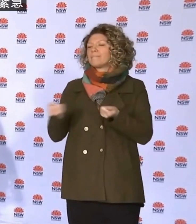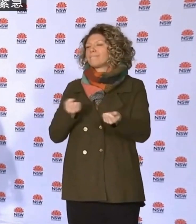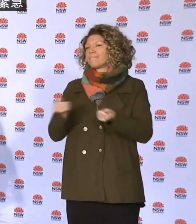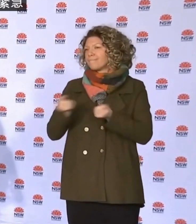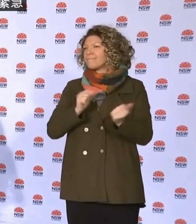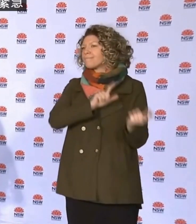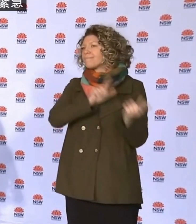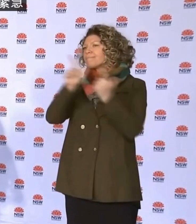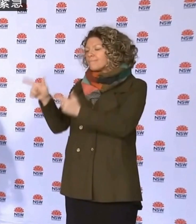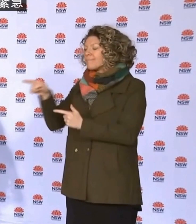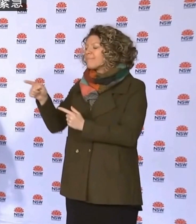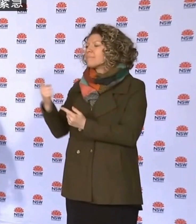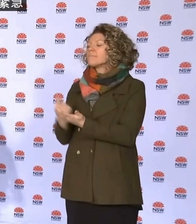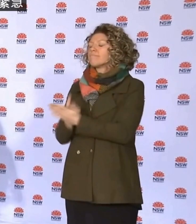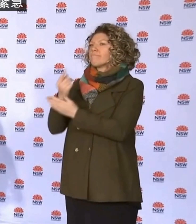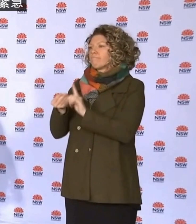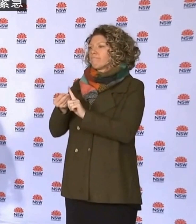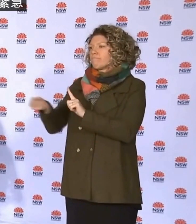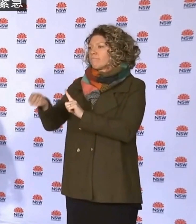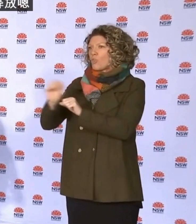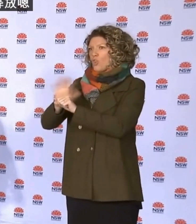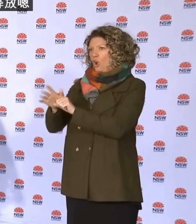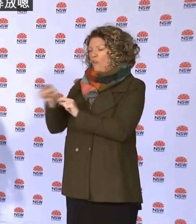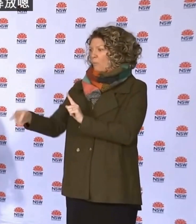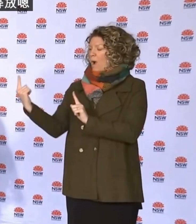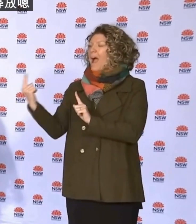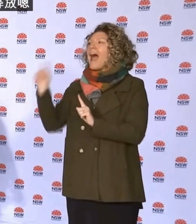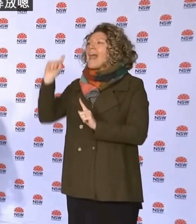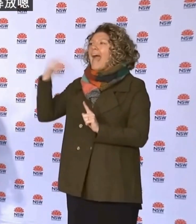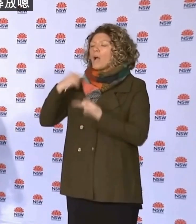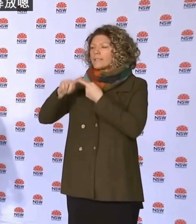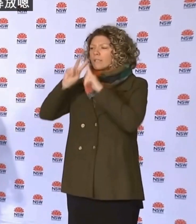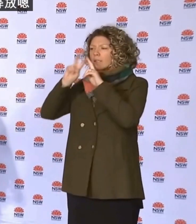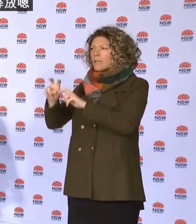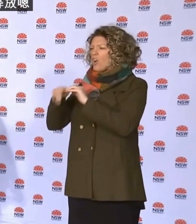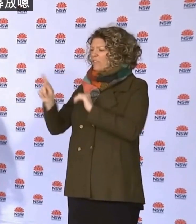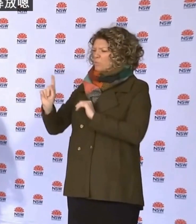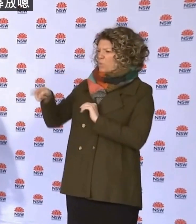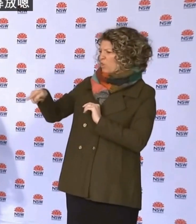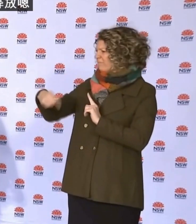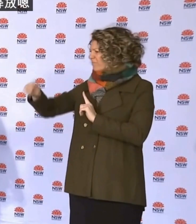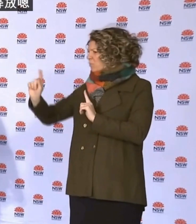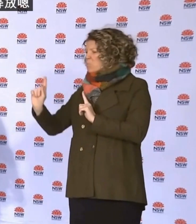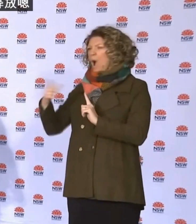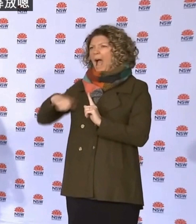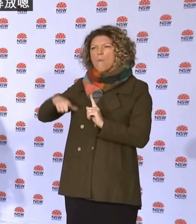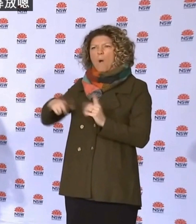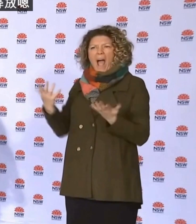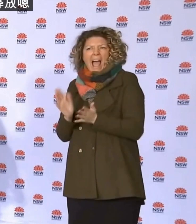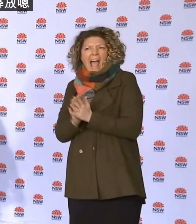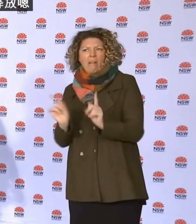and we're just currently urgently assessing the situation,